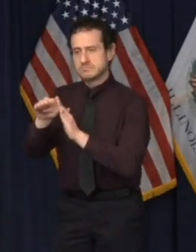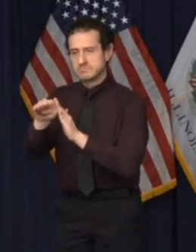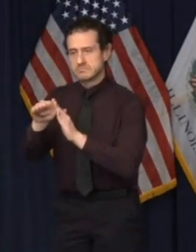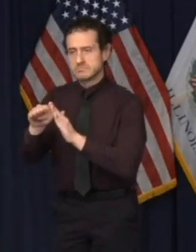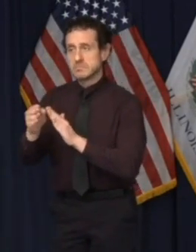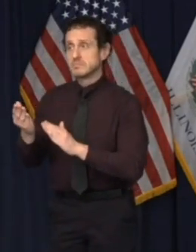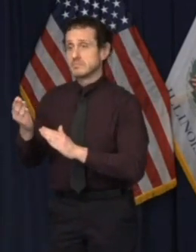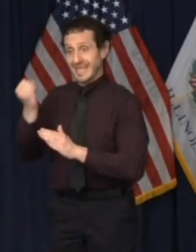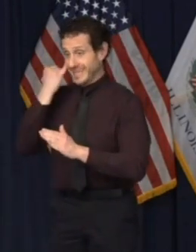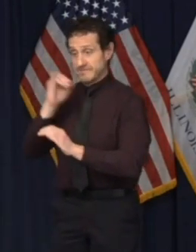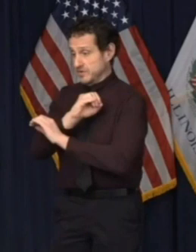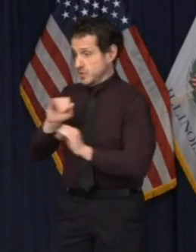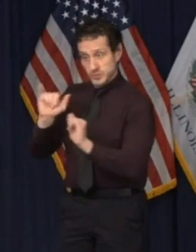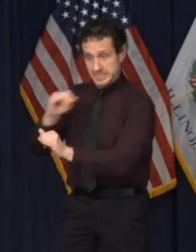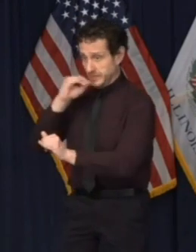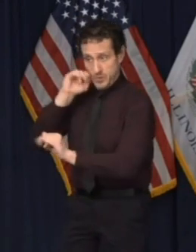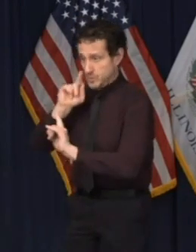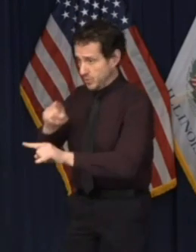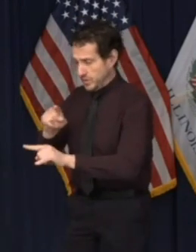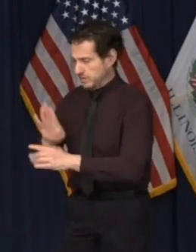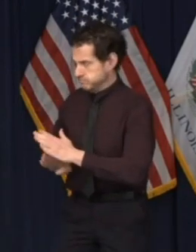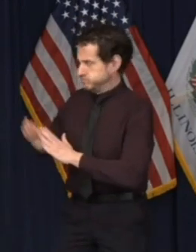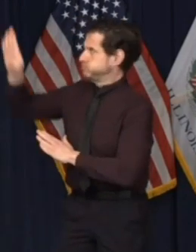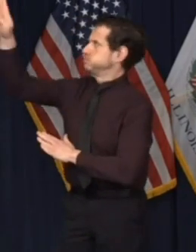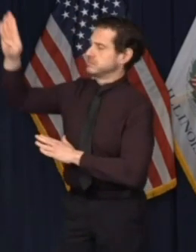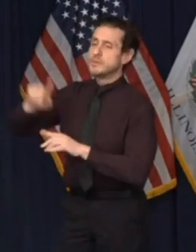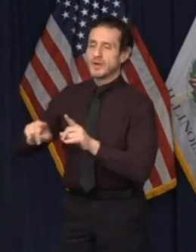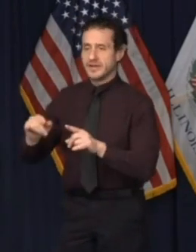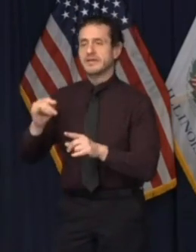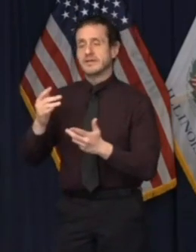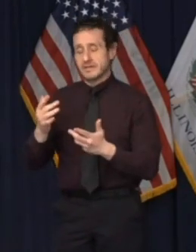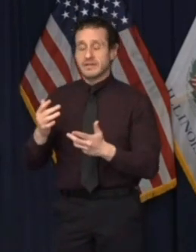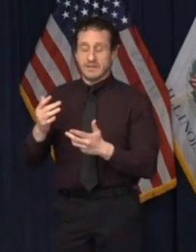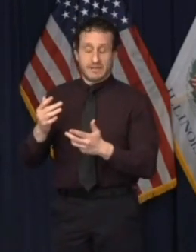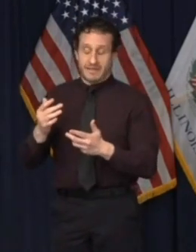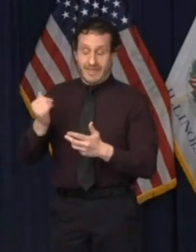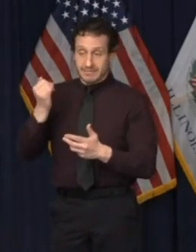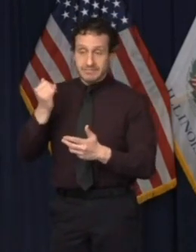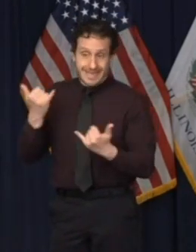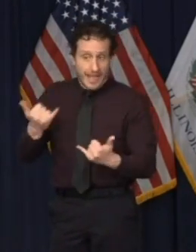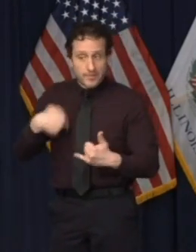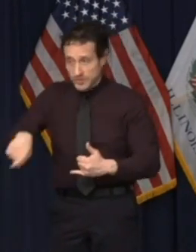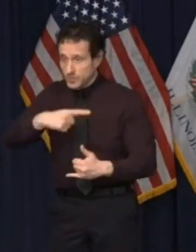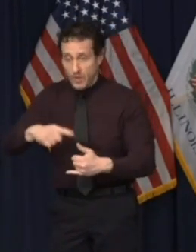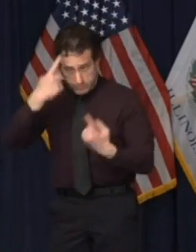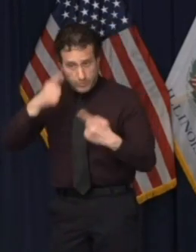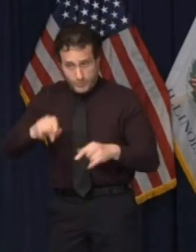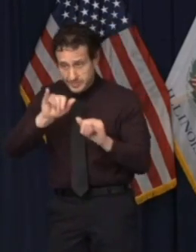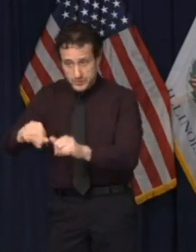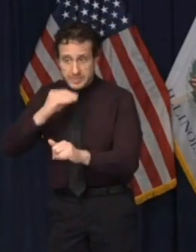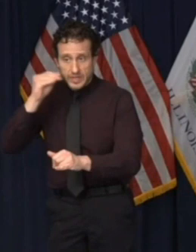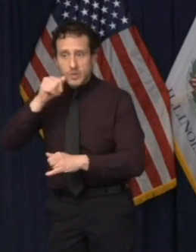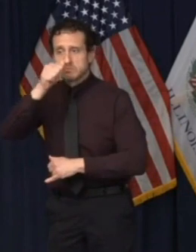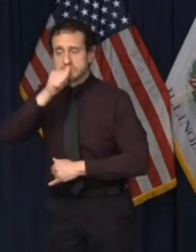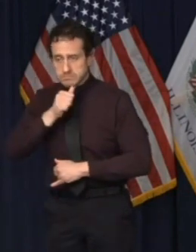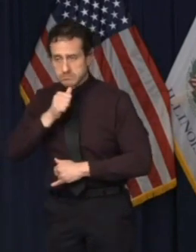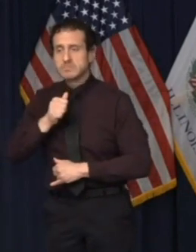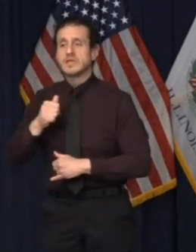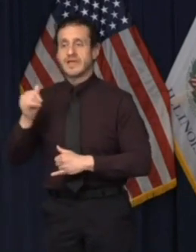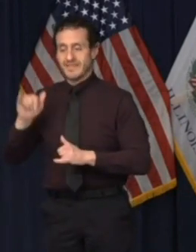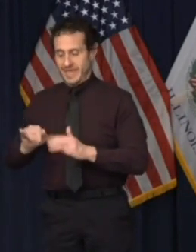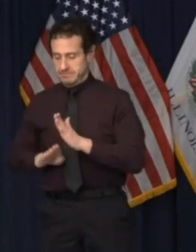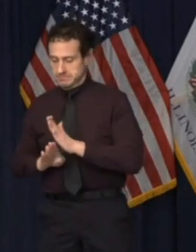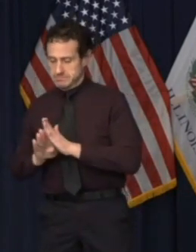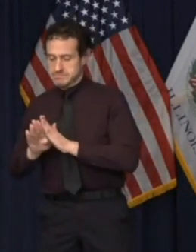With the current mitigation strategies in place, we may not have reached our peak yet, but your actions are helping to keep that peak as low